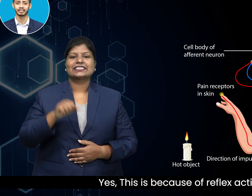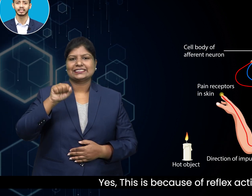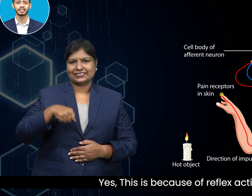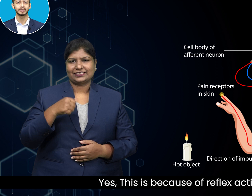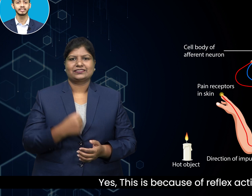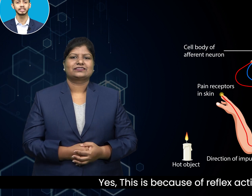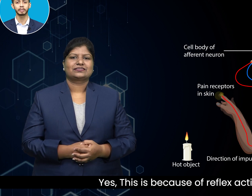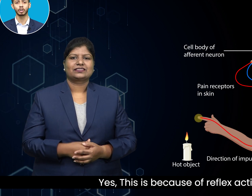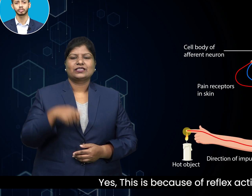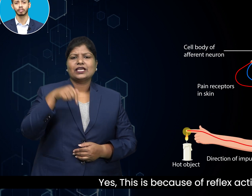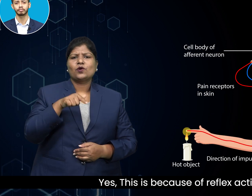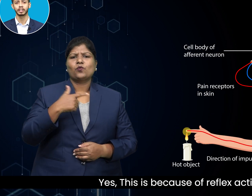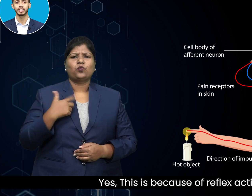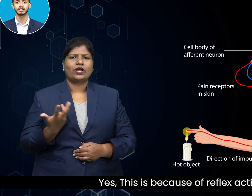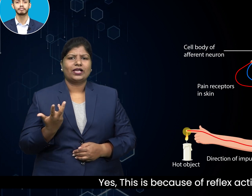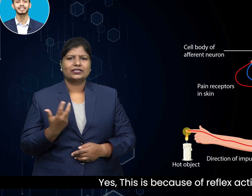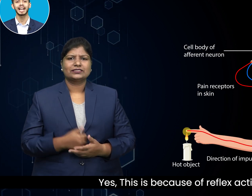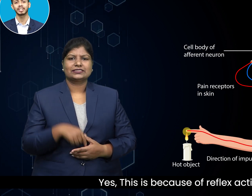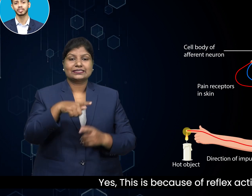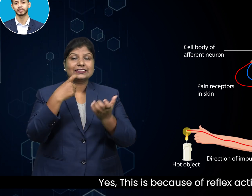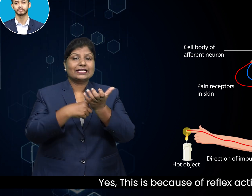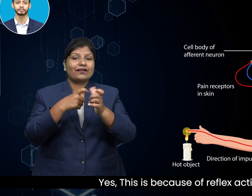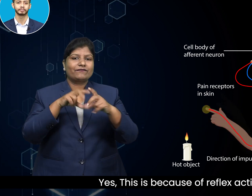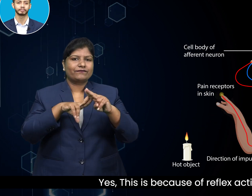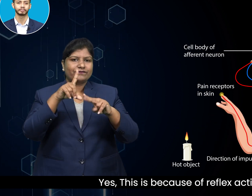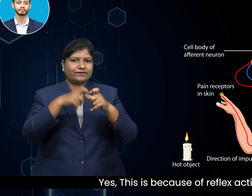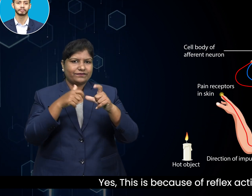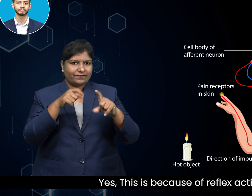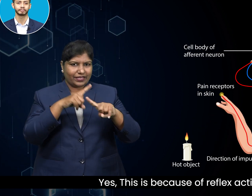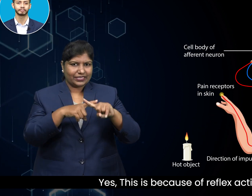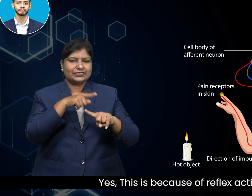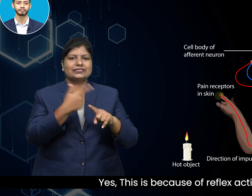Yes, this is because of reflex action.